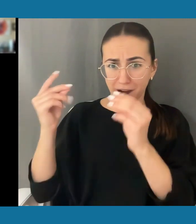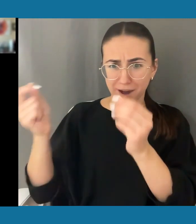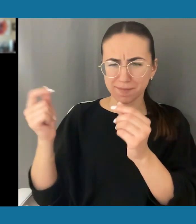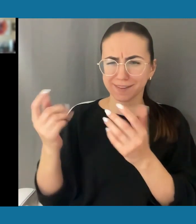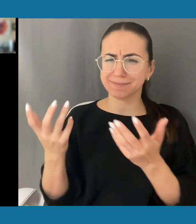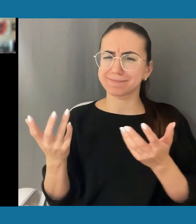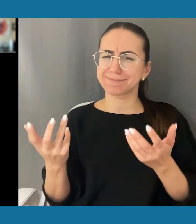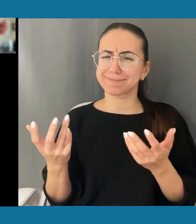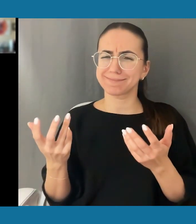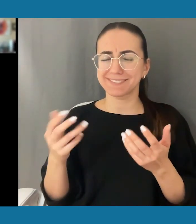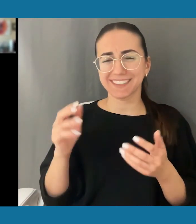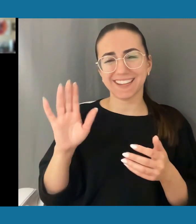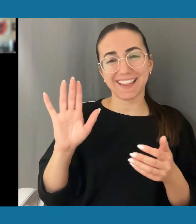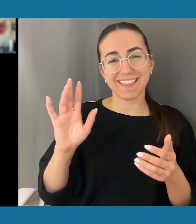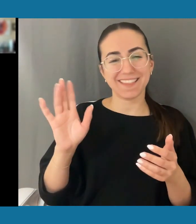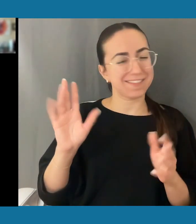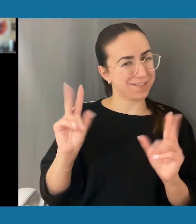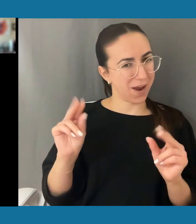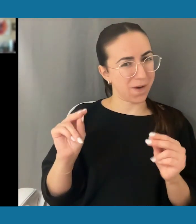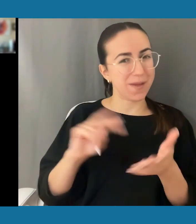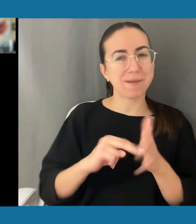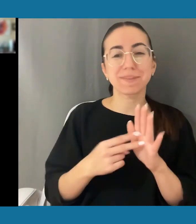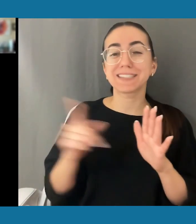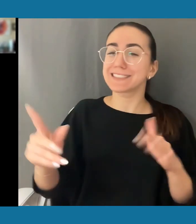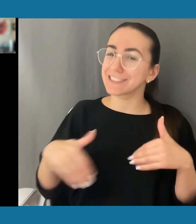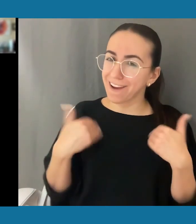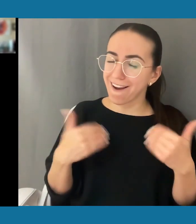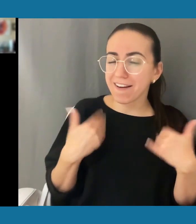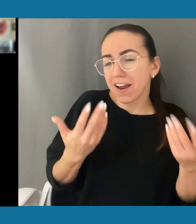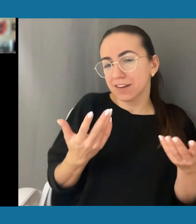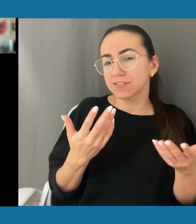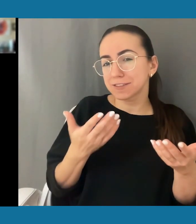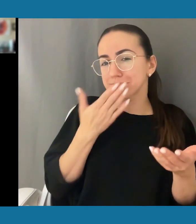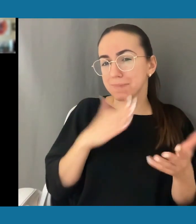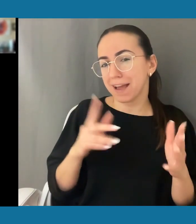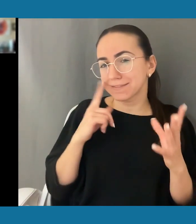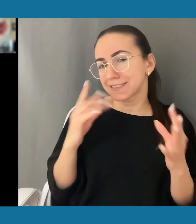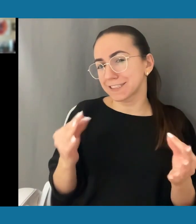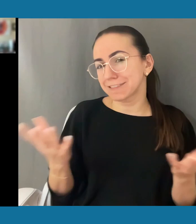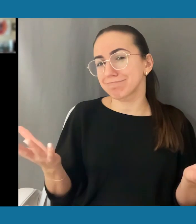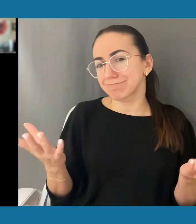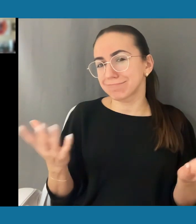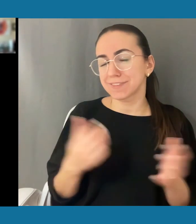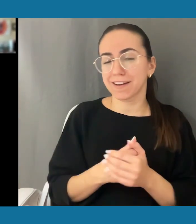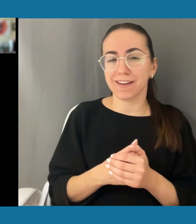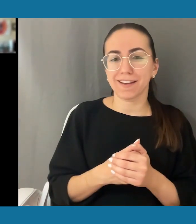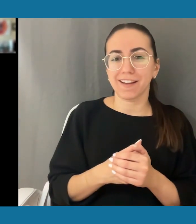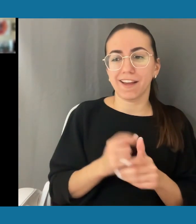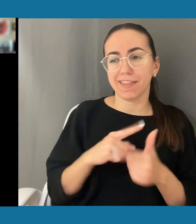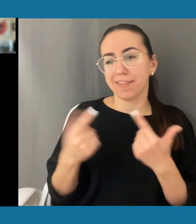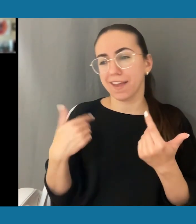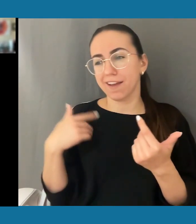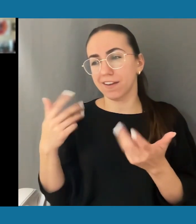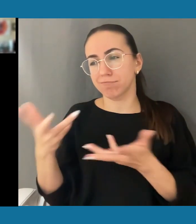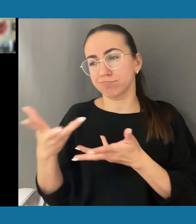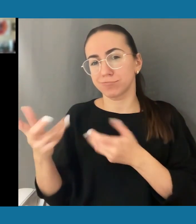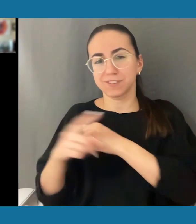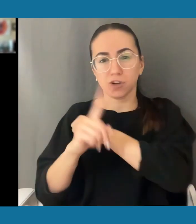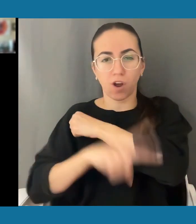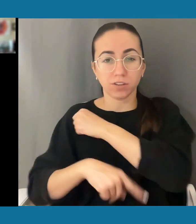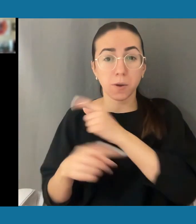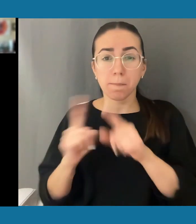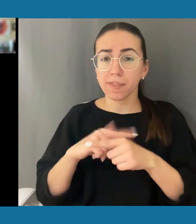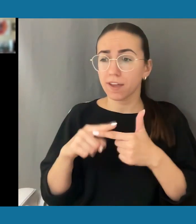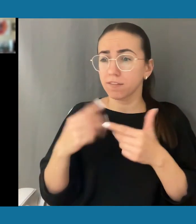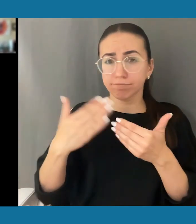financial decisions. And they have to deal with the consequences of that, and they learn not to do that anymore. So oftentimes we